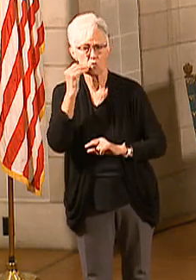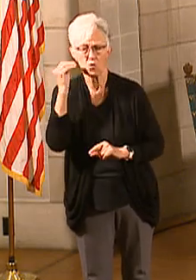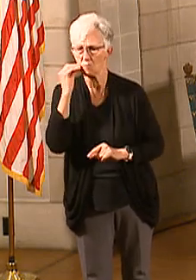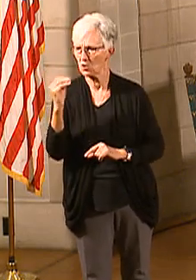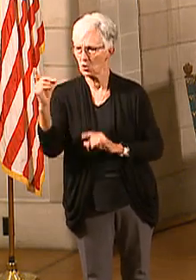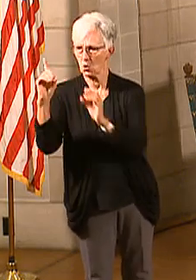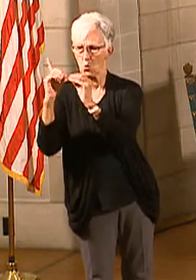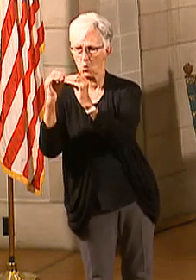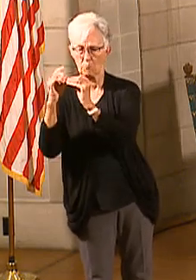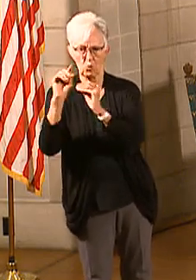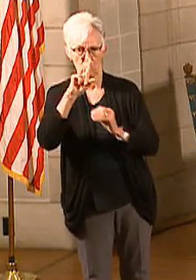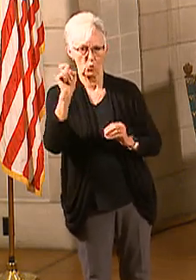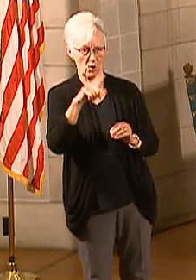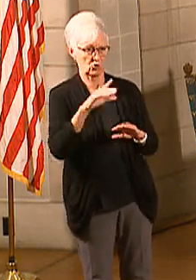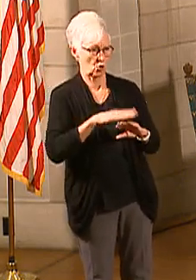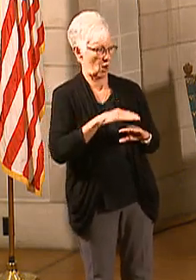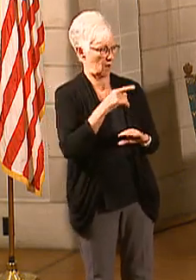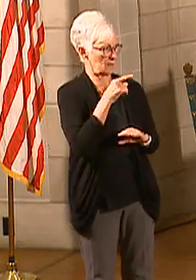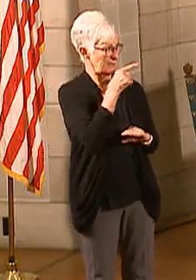One more question on the topic.